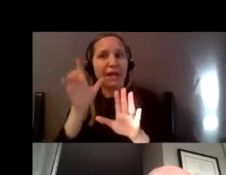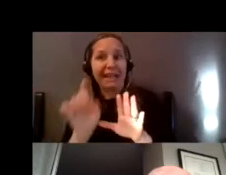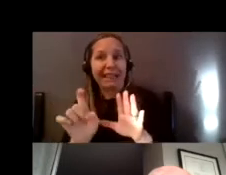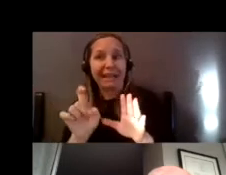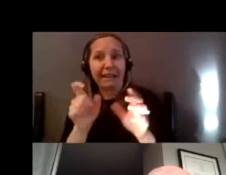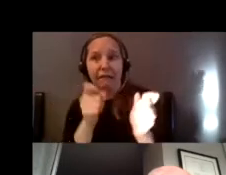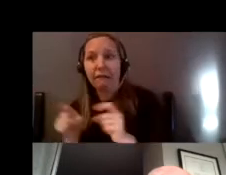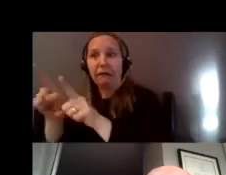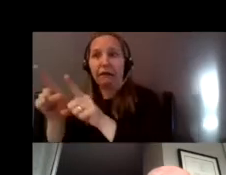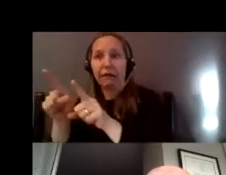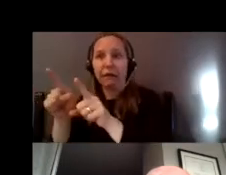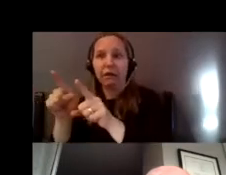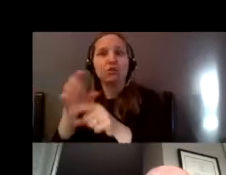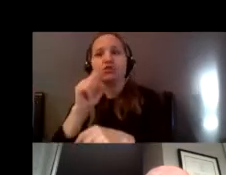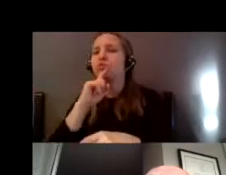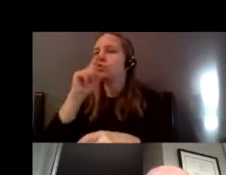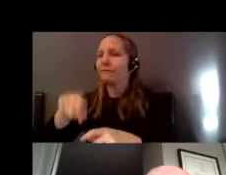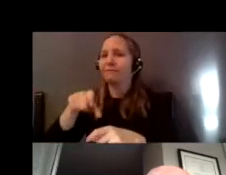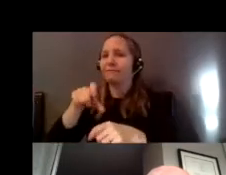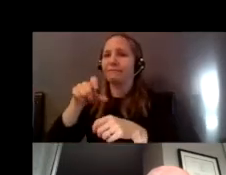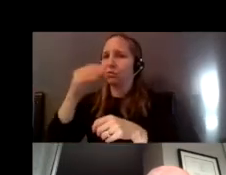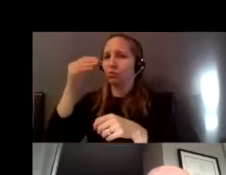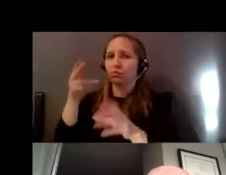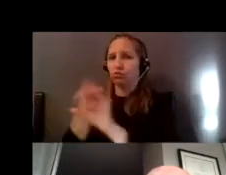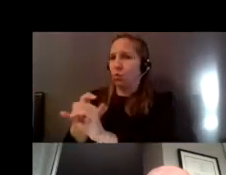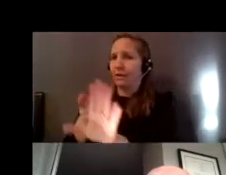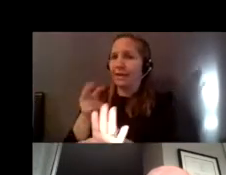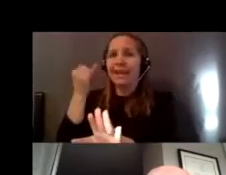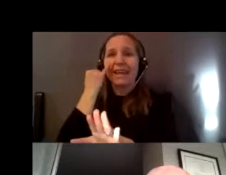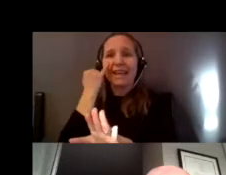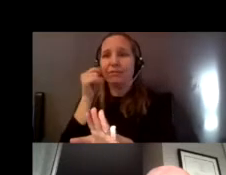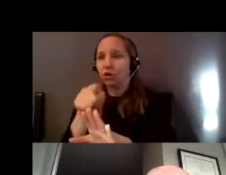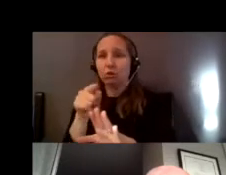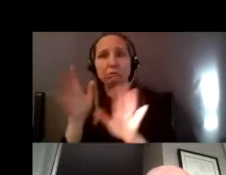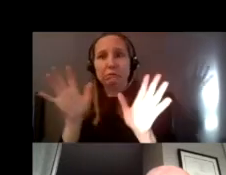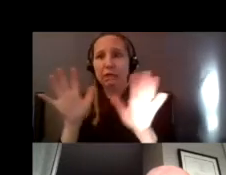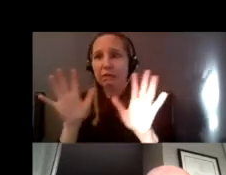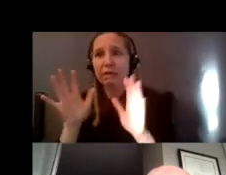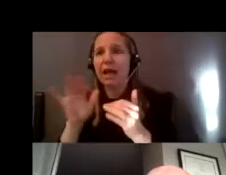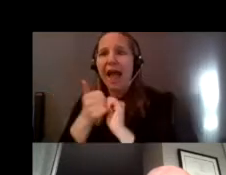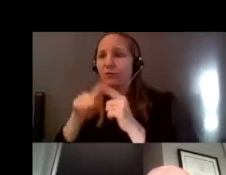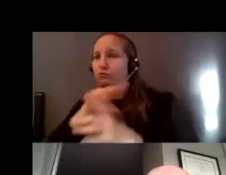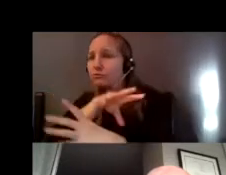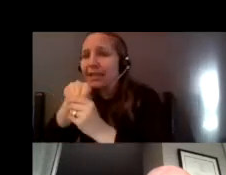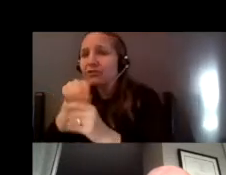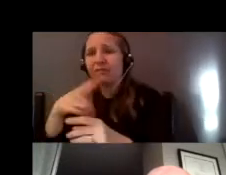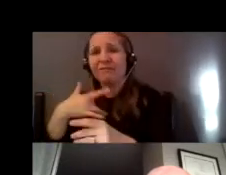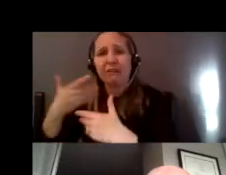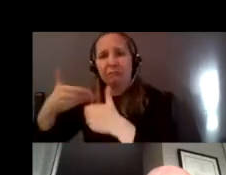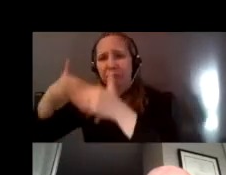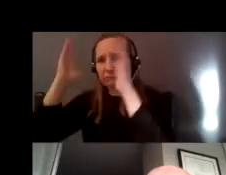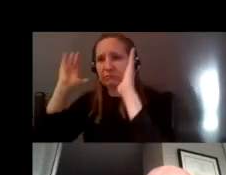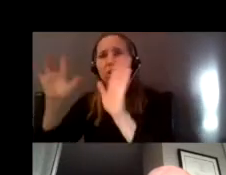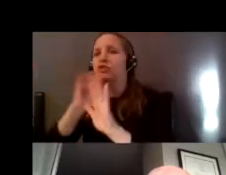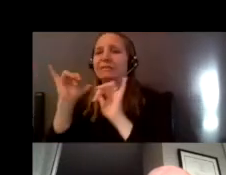don't feel obligated to join them and know that it's a separate platform. If you're overwhelmed hearing about these other ways of engaging, you can just listen in today. It's all